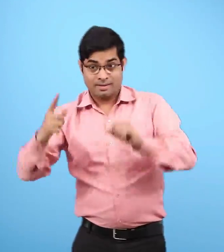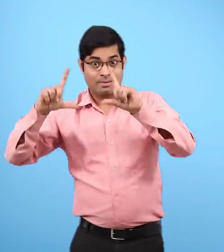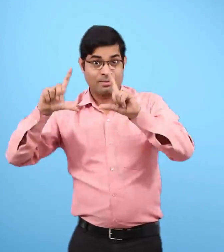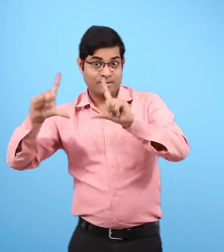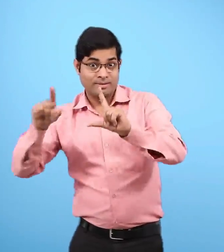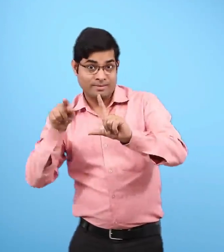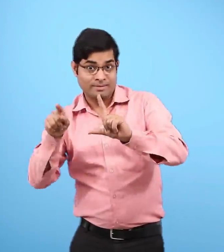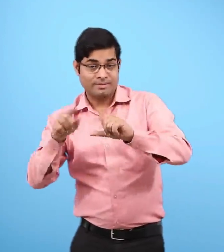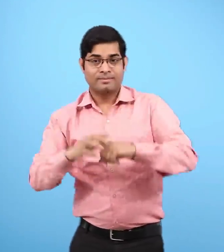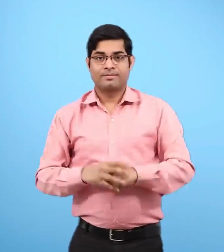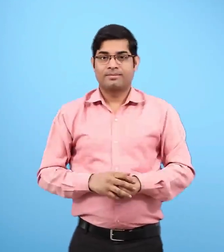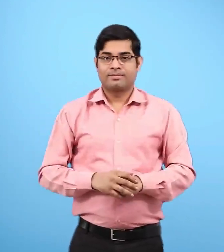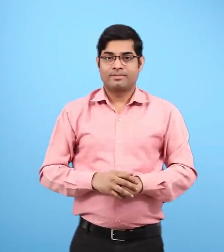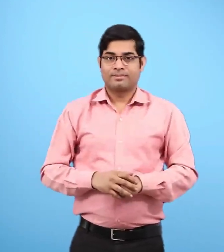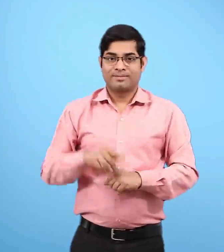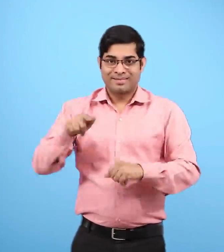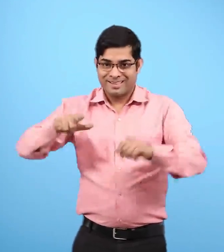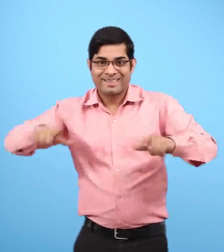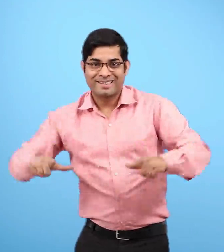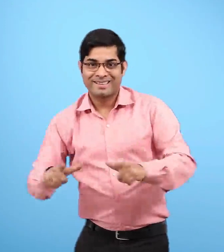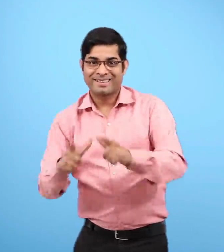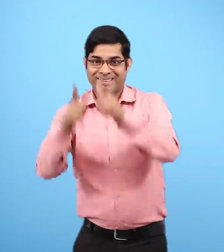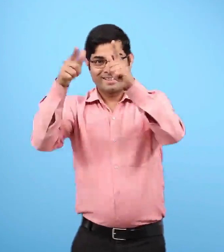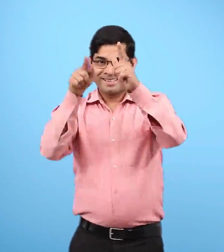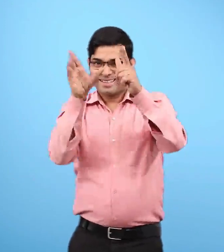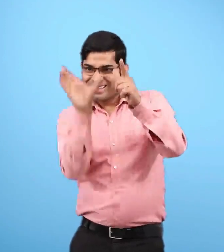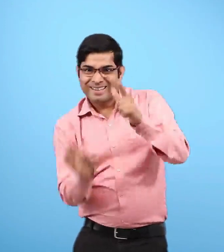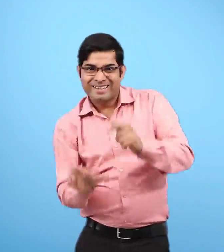Picture 2 shows 2 tree trunks.